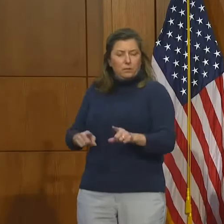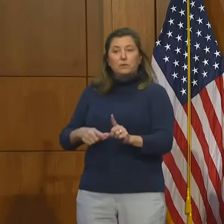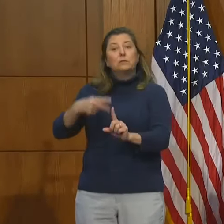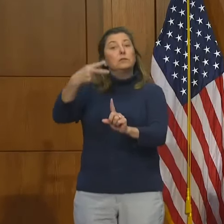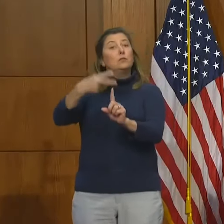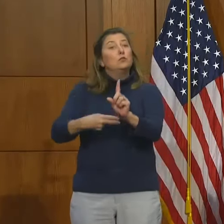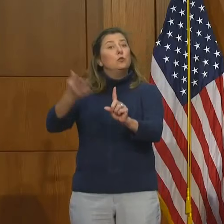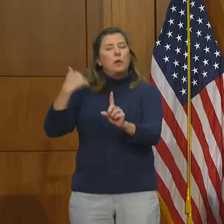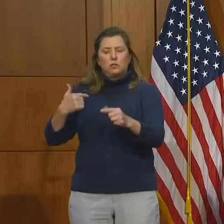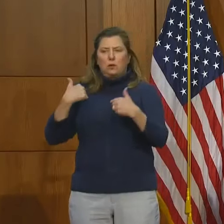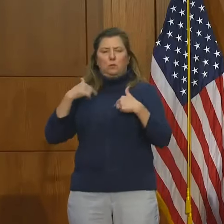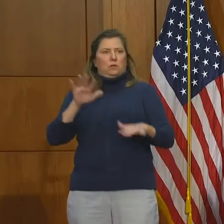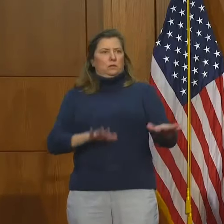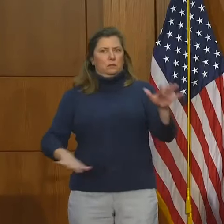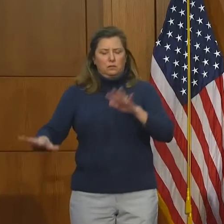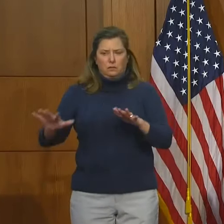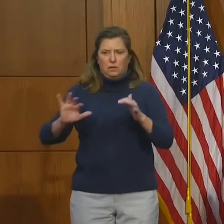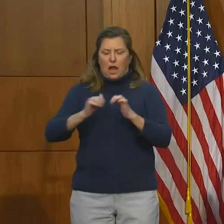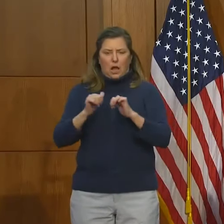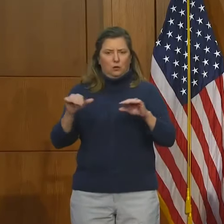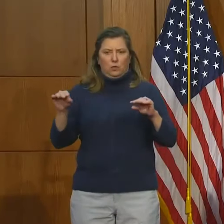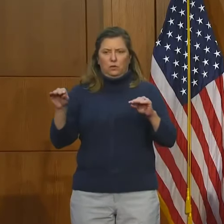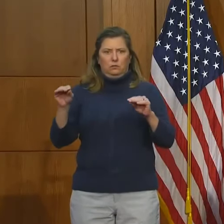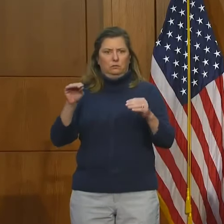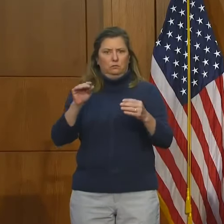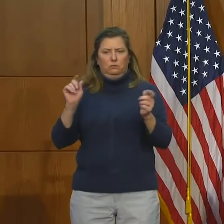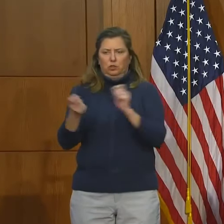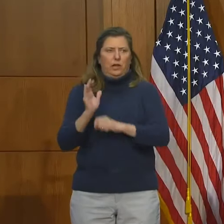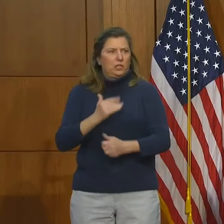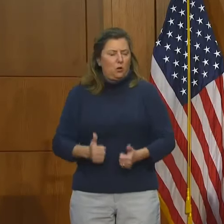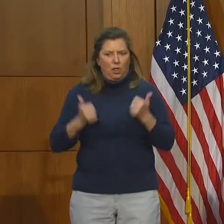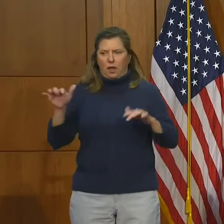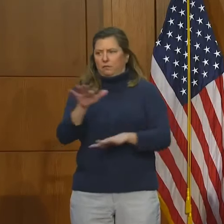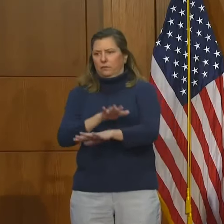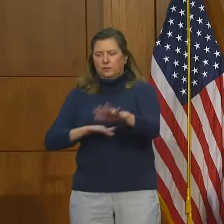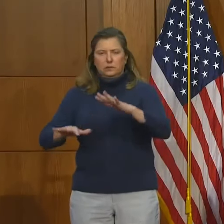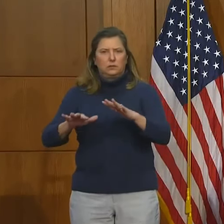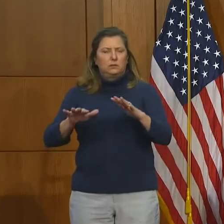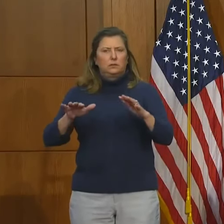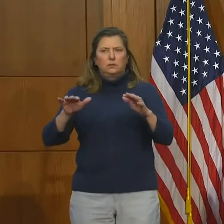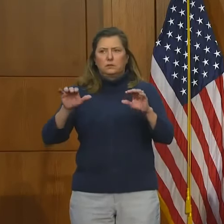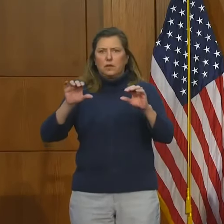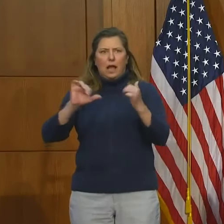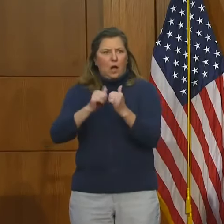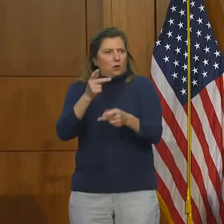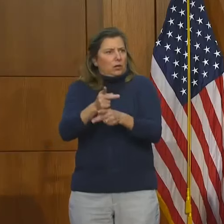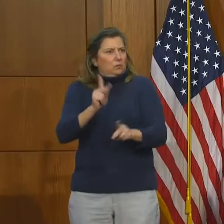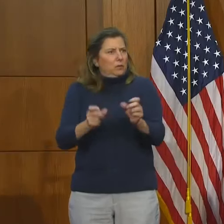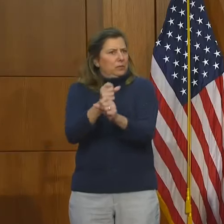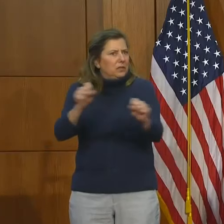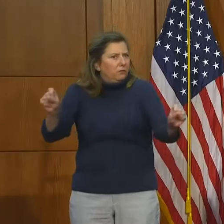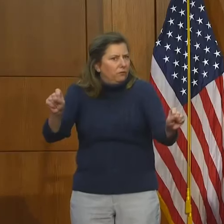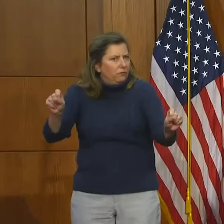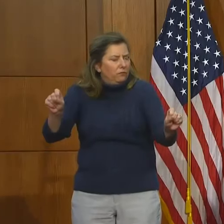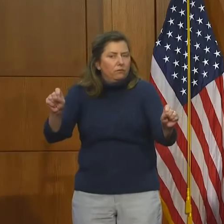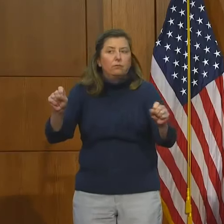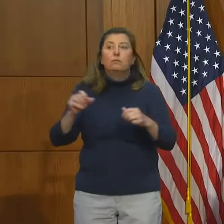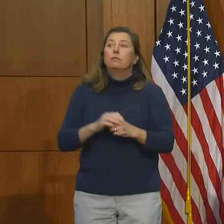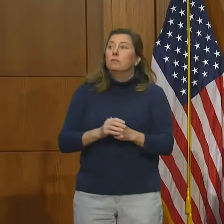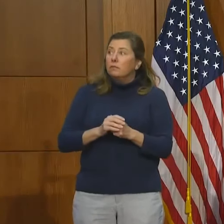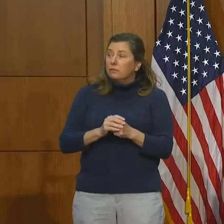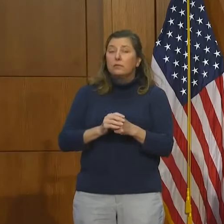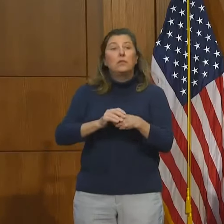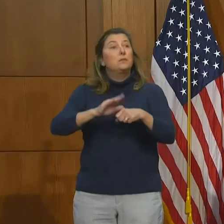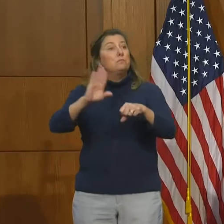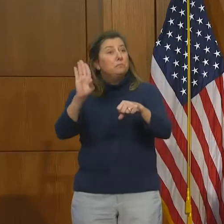we were figuring out how to rearrange our lives and our society to keep people safe. Businesses and